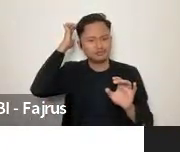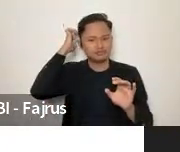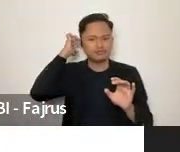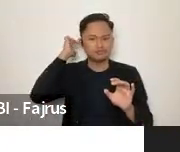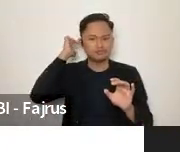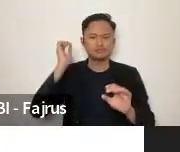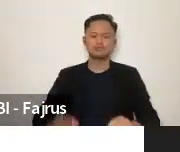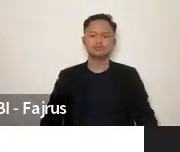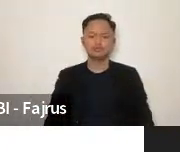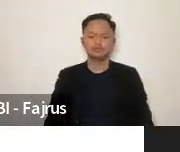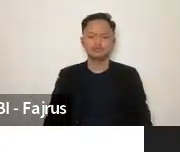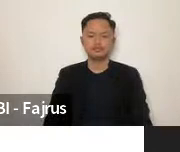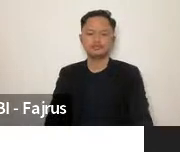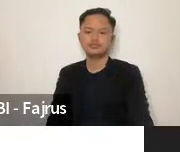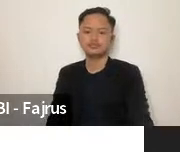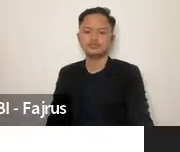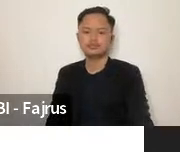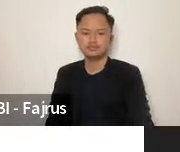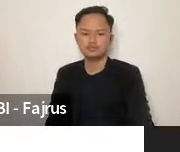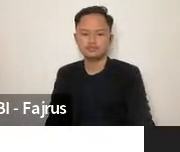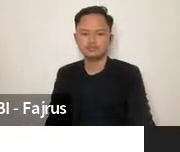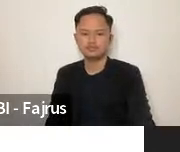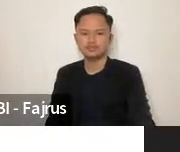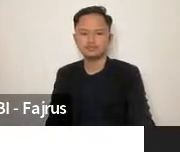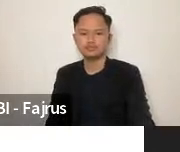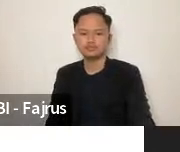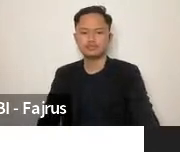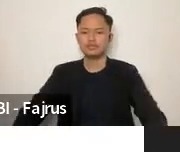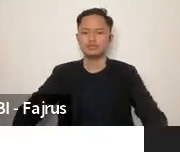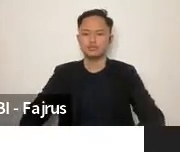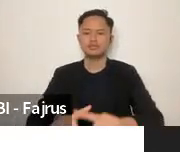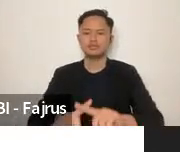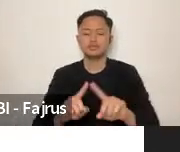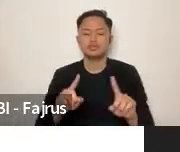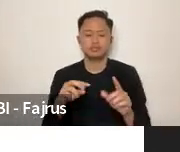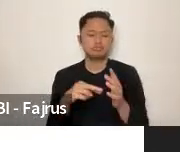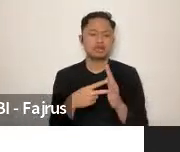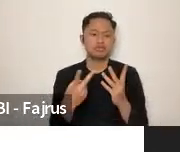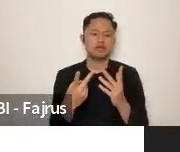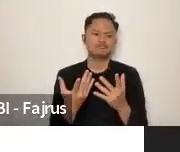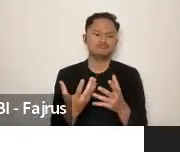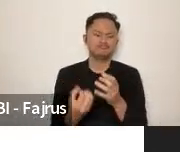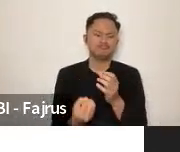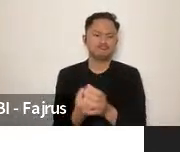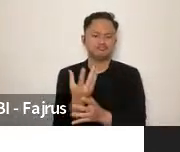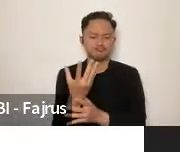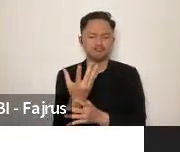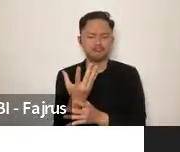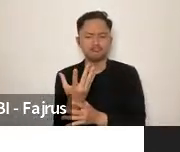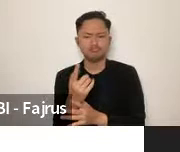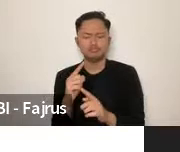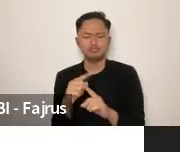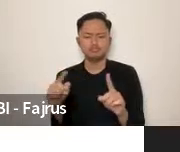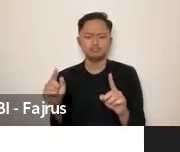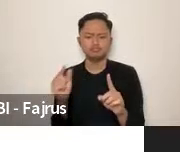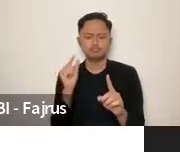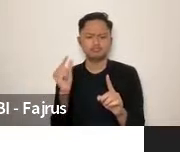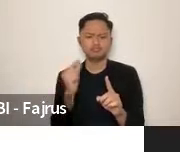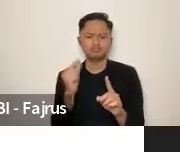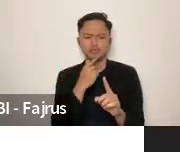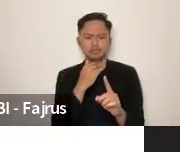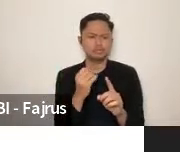as visible in the data we've seen as in the graph here, but generally the thing has been of